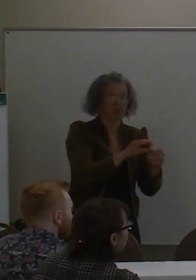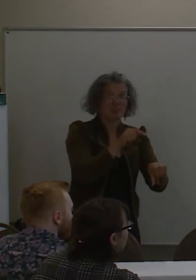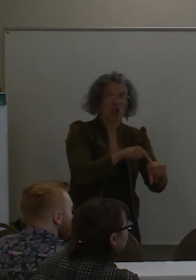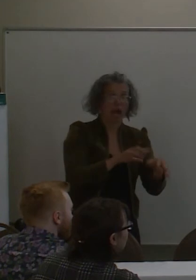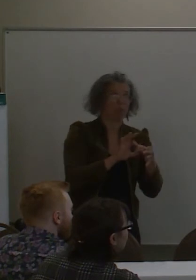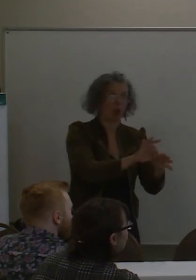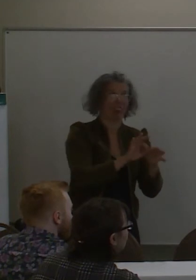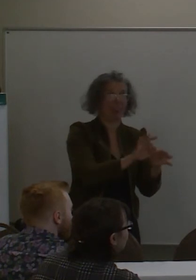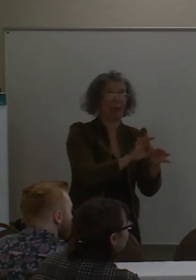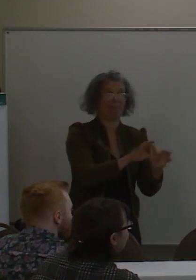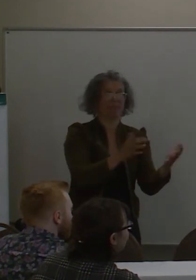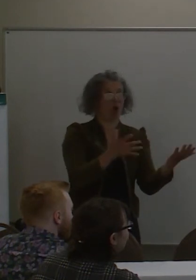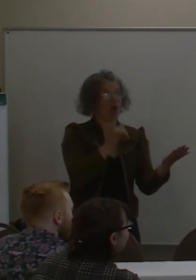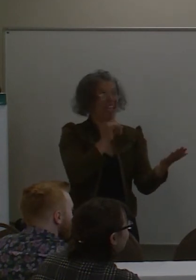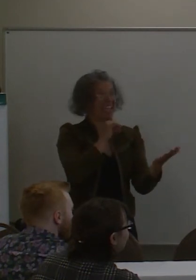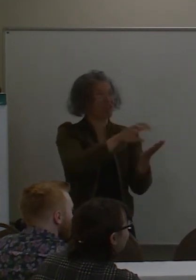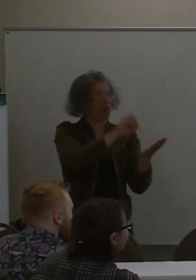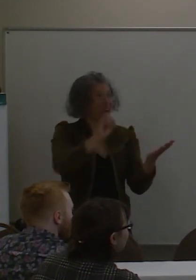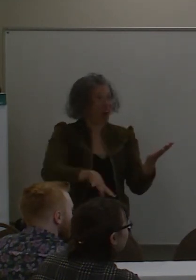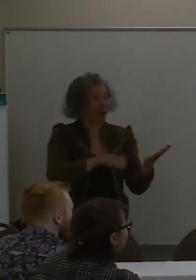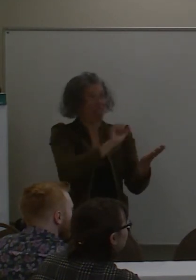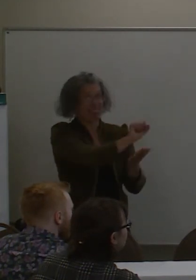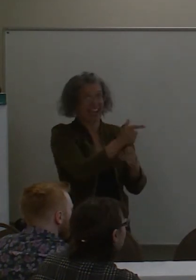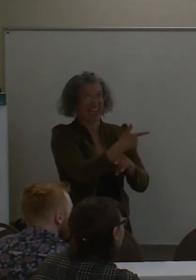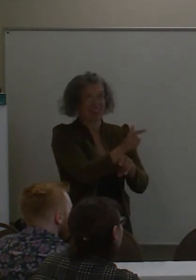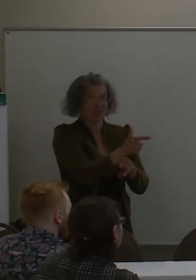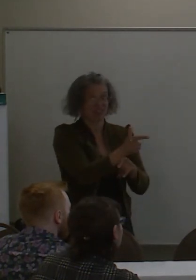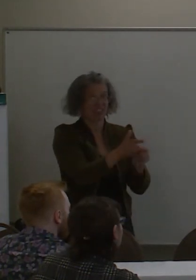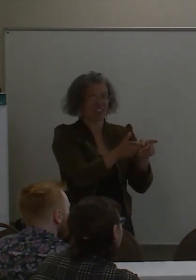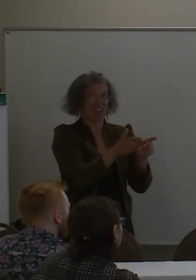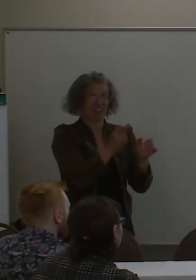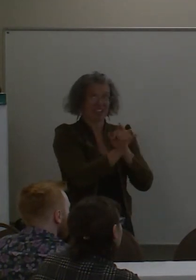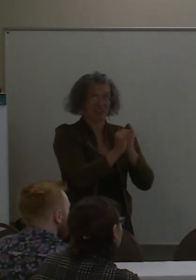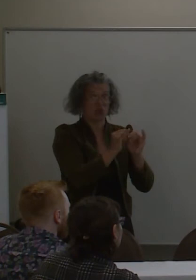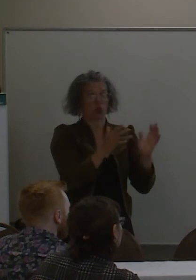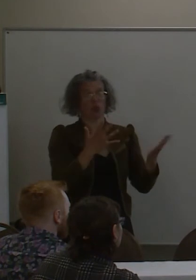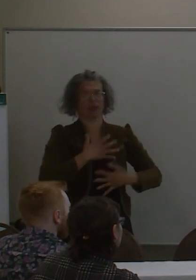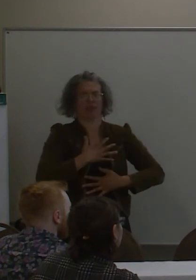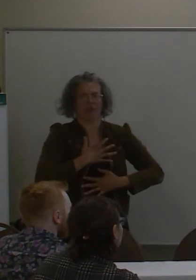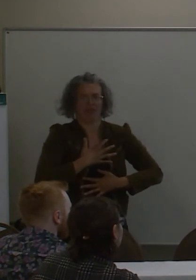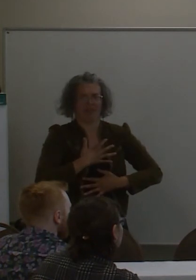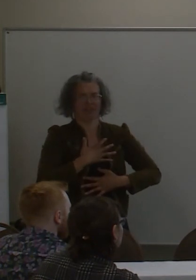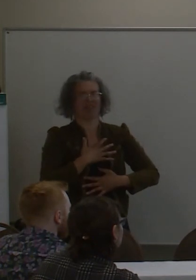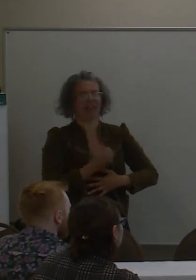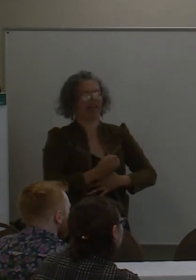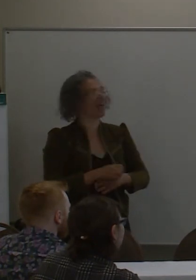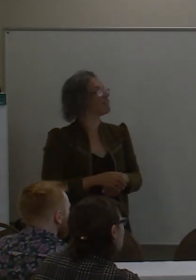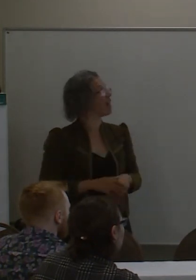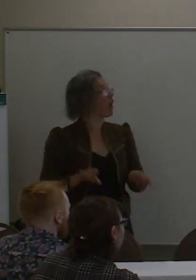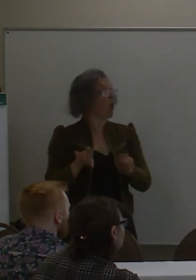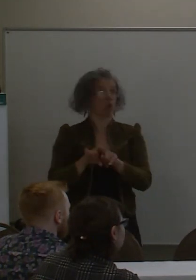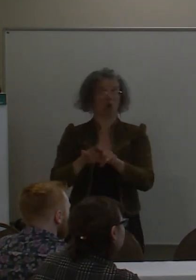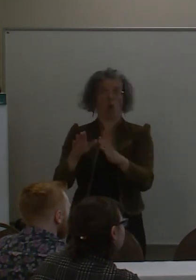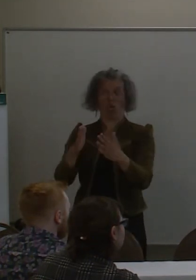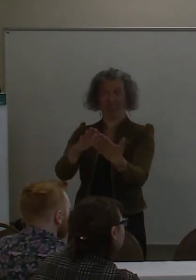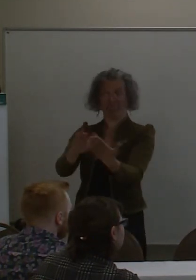it would actually hurt to kind of get rid of their stuff. So there's also the community factor. Could be problems. Somebody comes